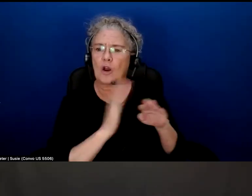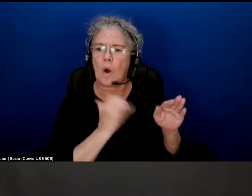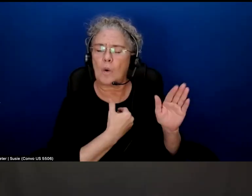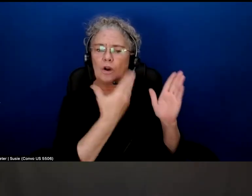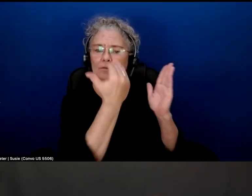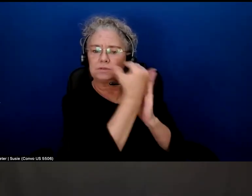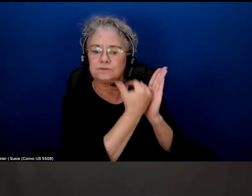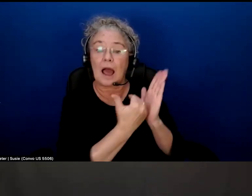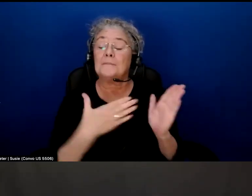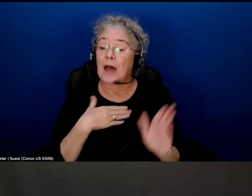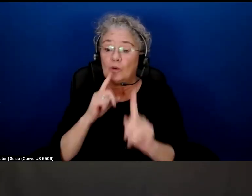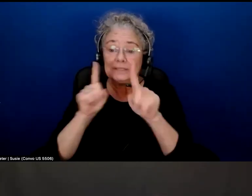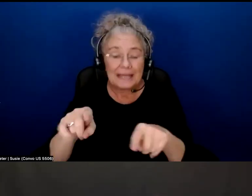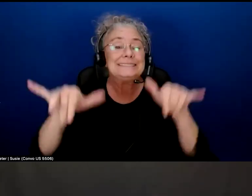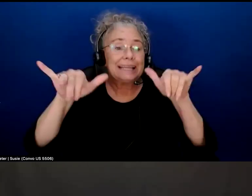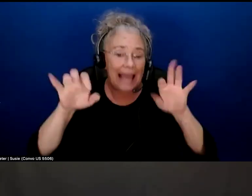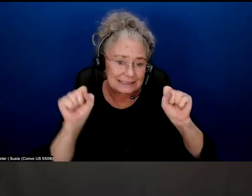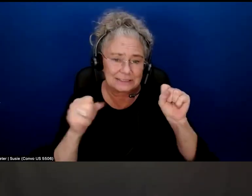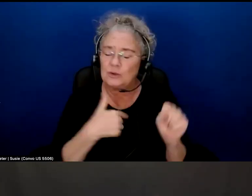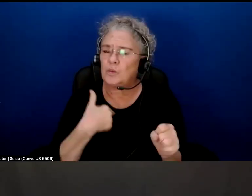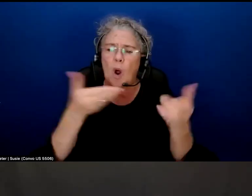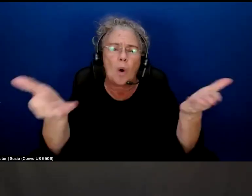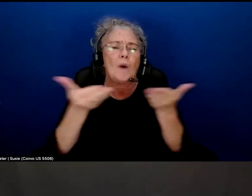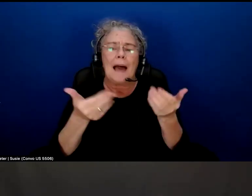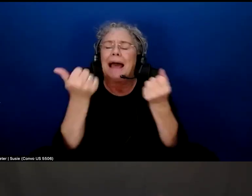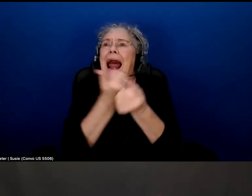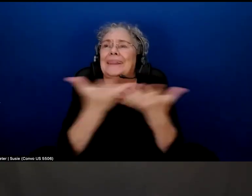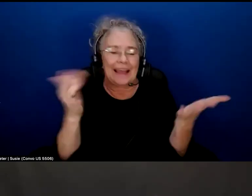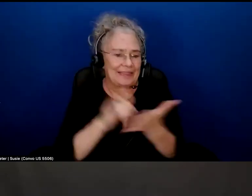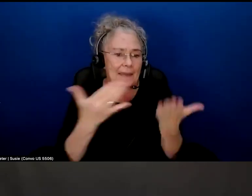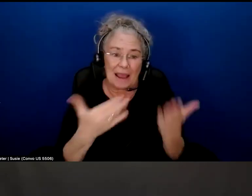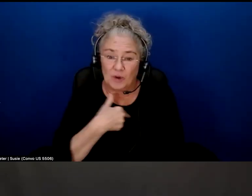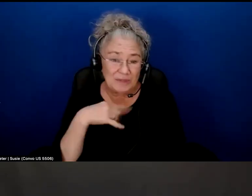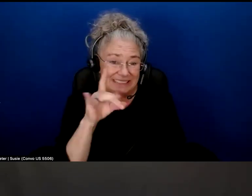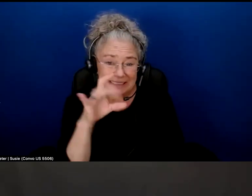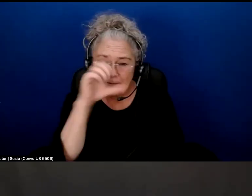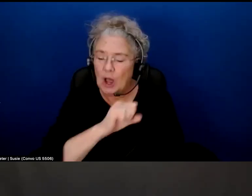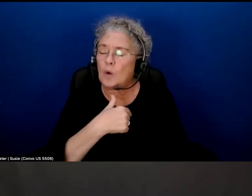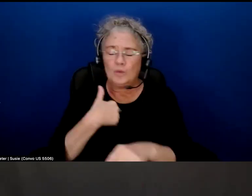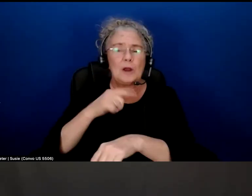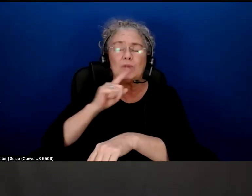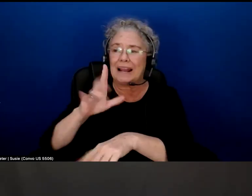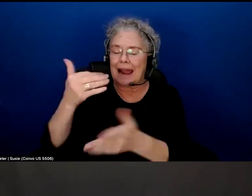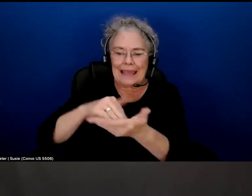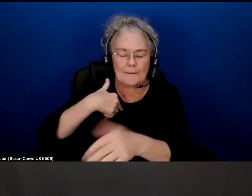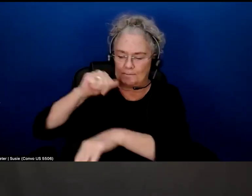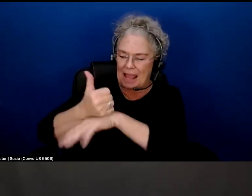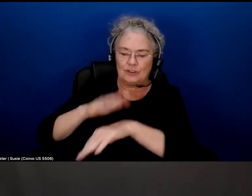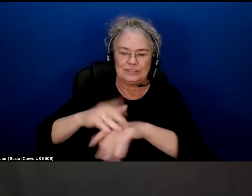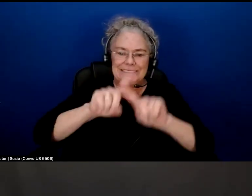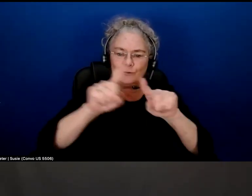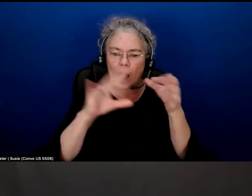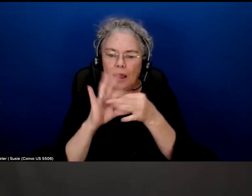my response to that is yes, we welcome anything that you think we might have missed. Again, we based it off of the different comments we